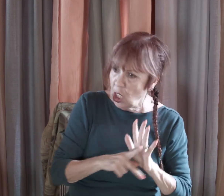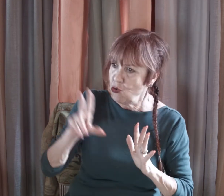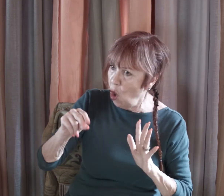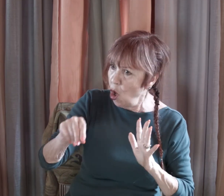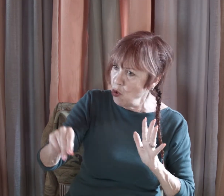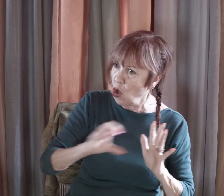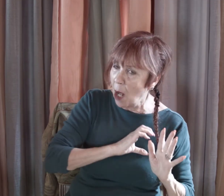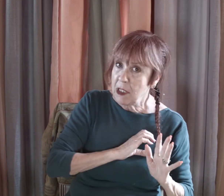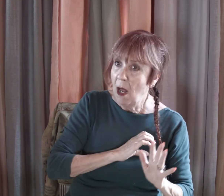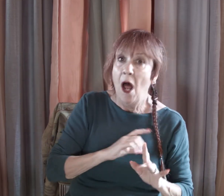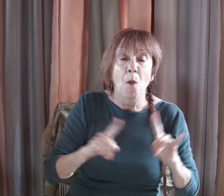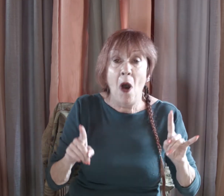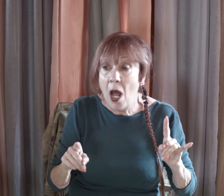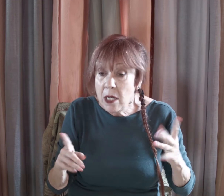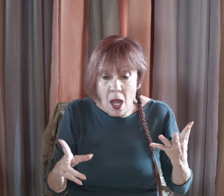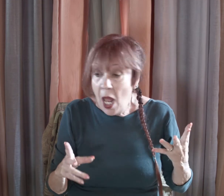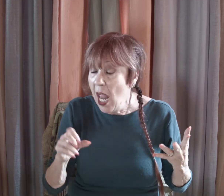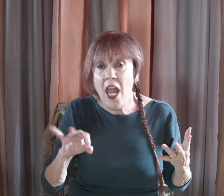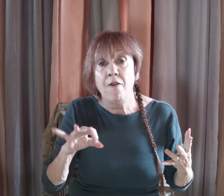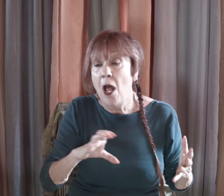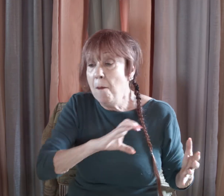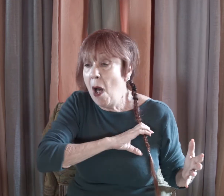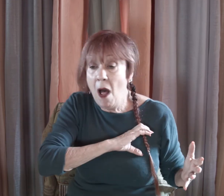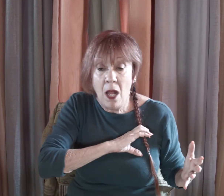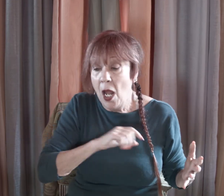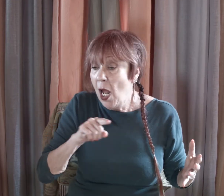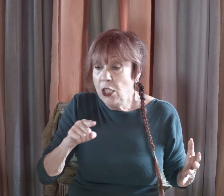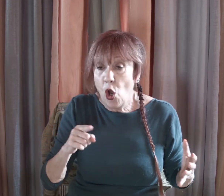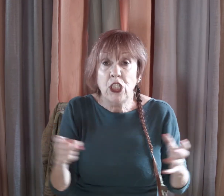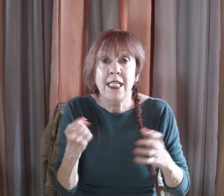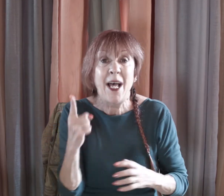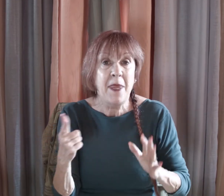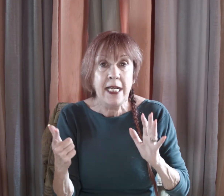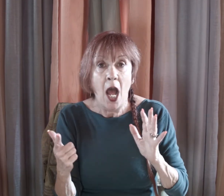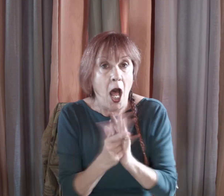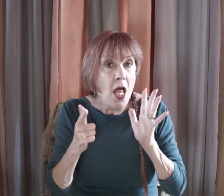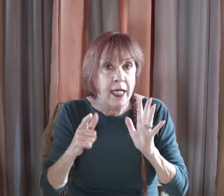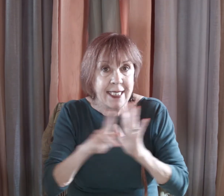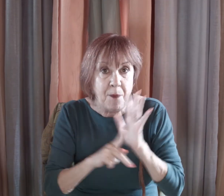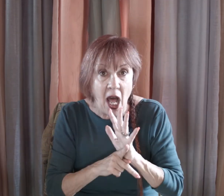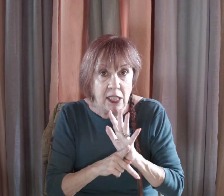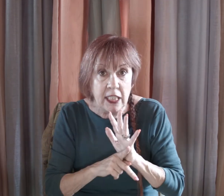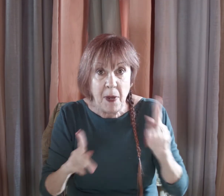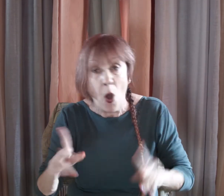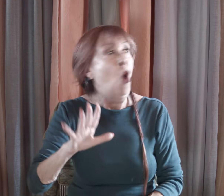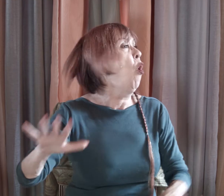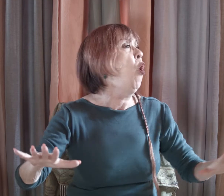you do it, everybody surrounds the cop and says, it must have been in policy because he was afraid for his life. Do